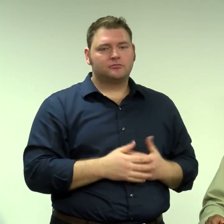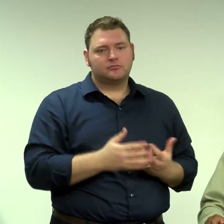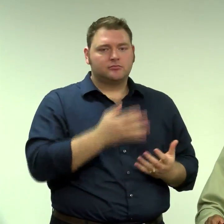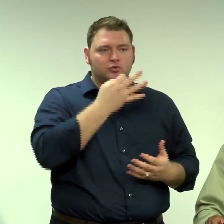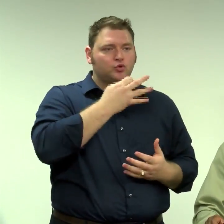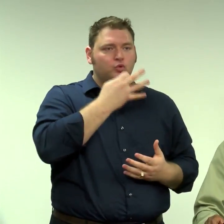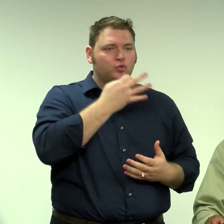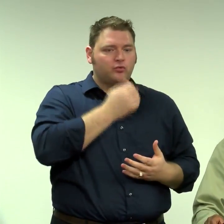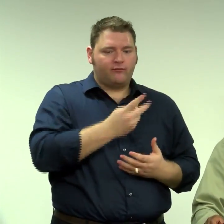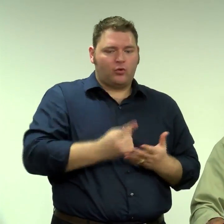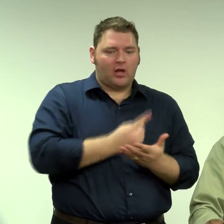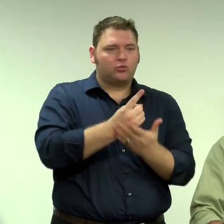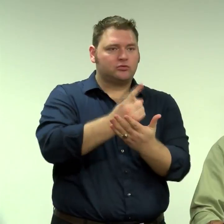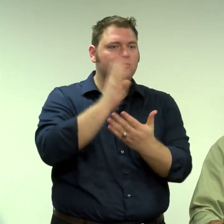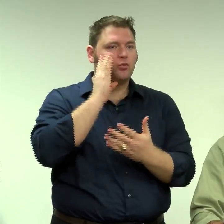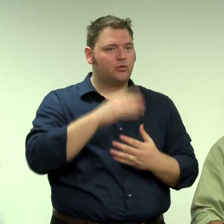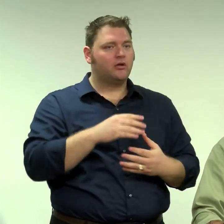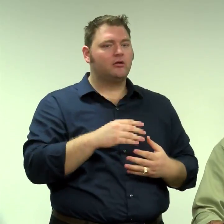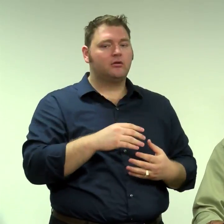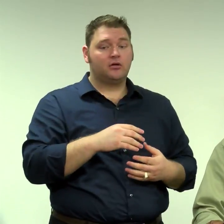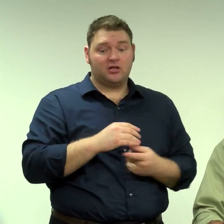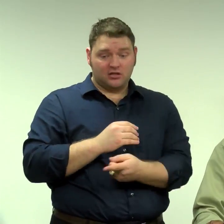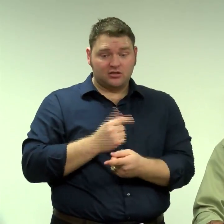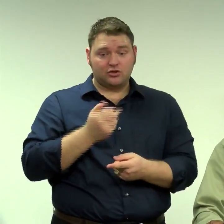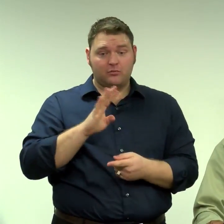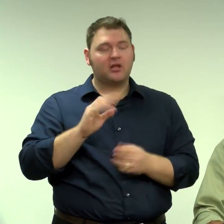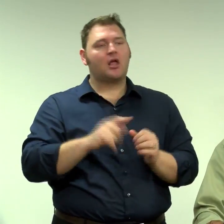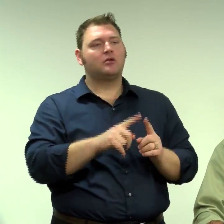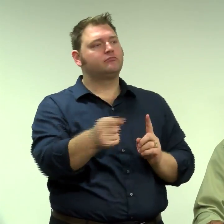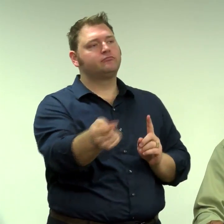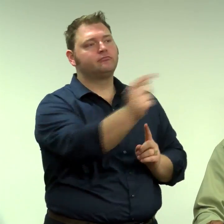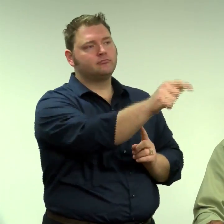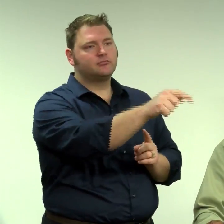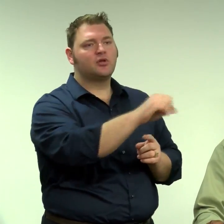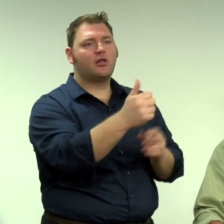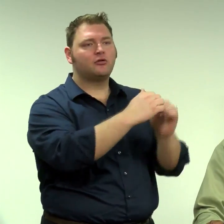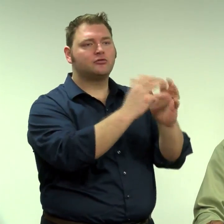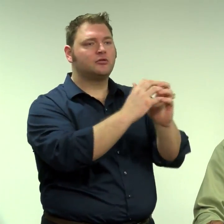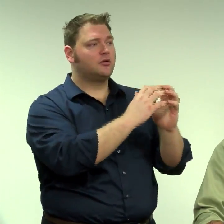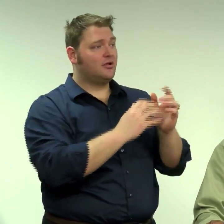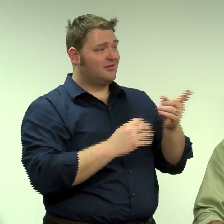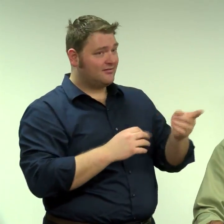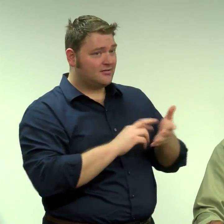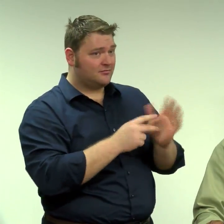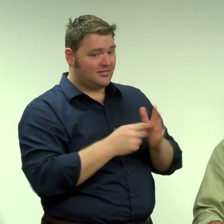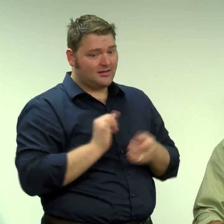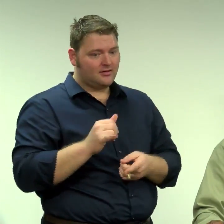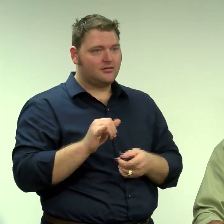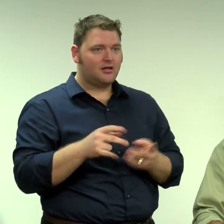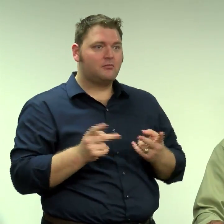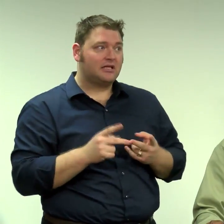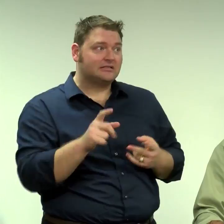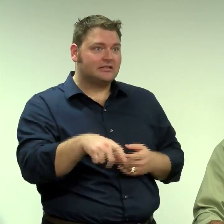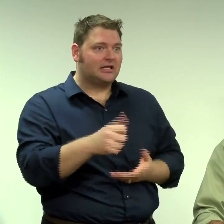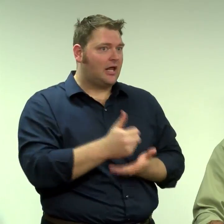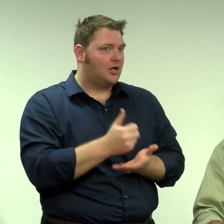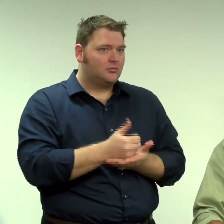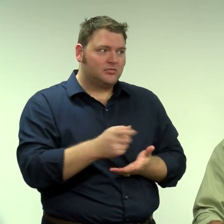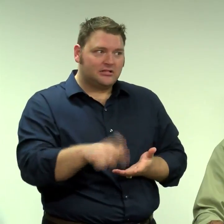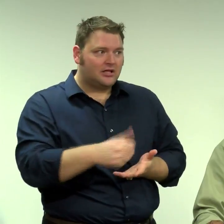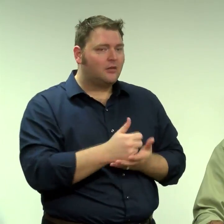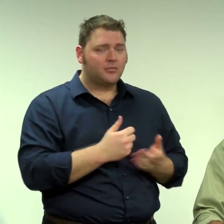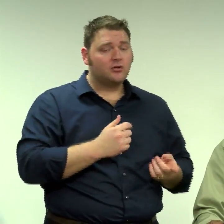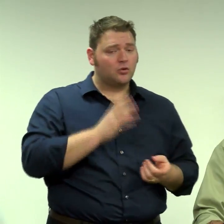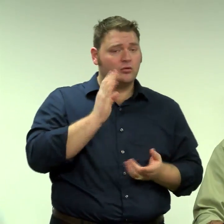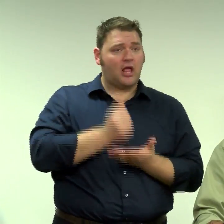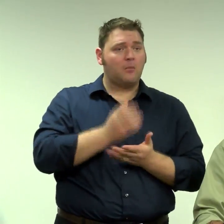matter of hours, for other people to go to. But clearly that place needs some relief. I mean, we've talked to... Relief is coming. Relief is